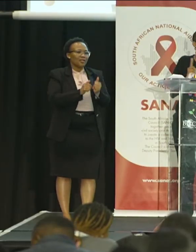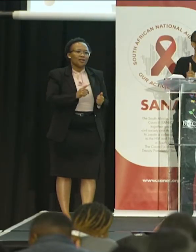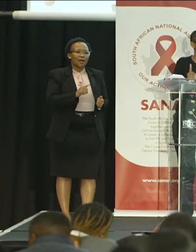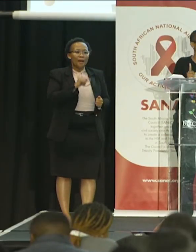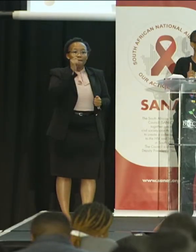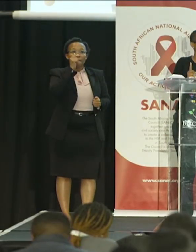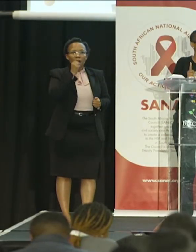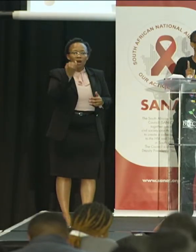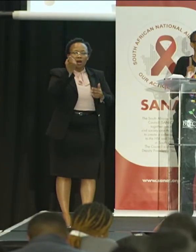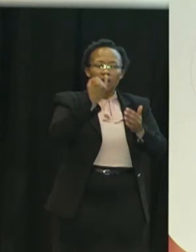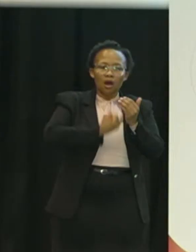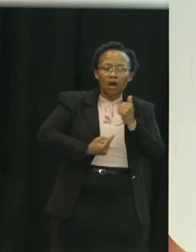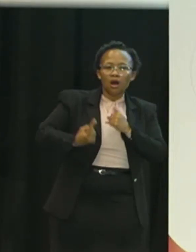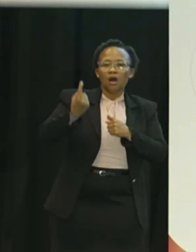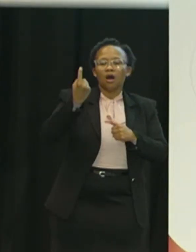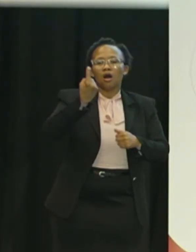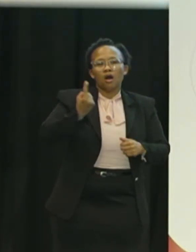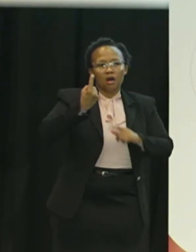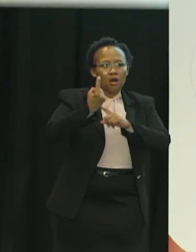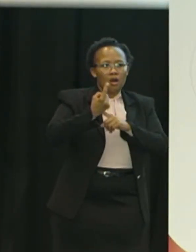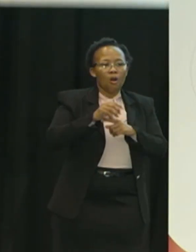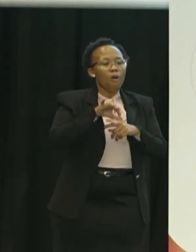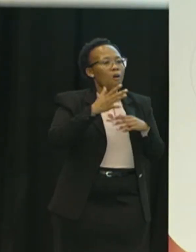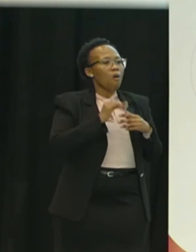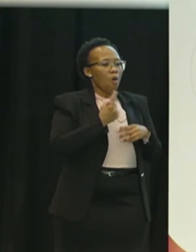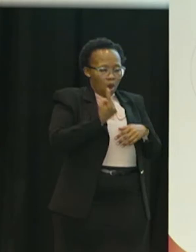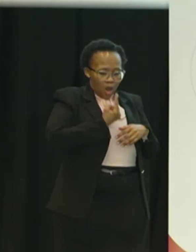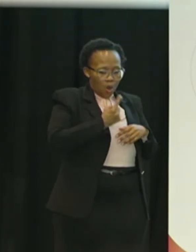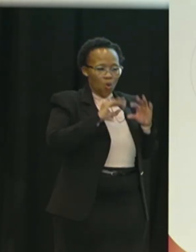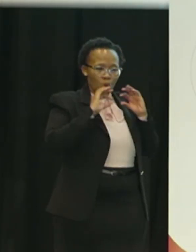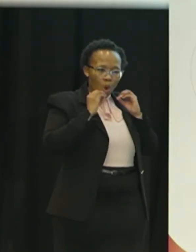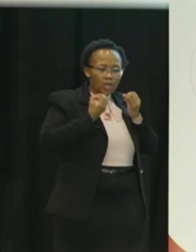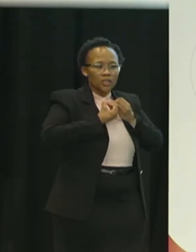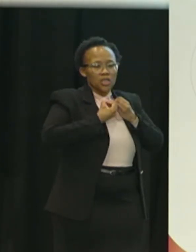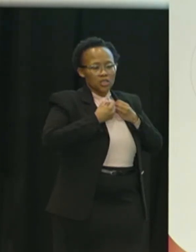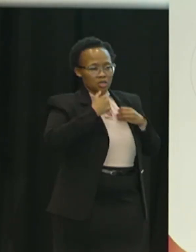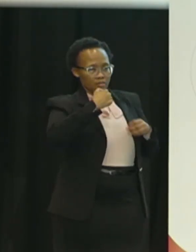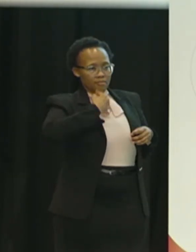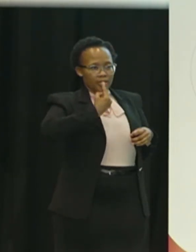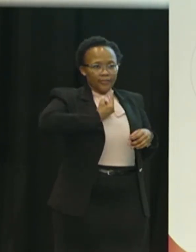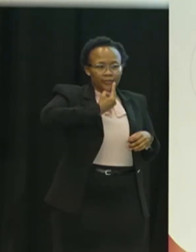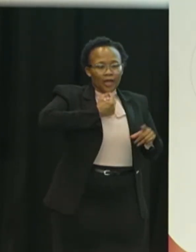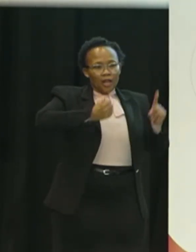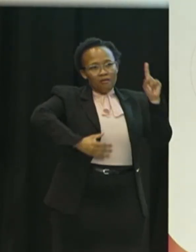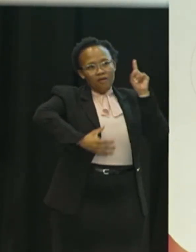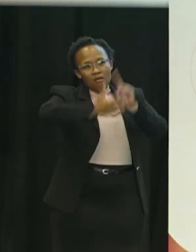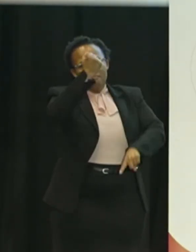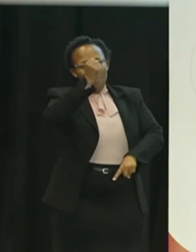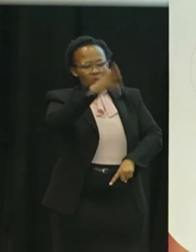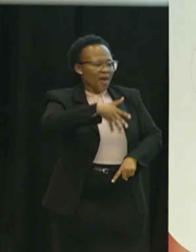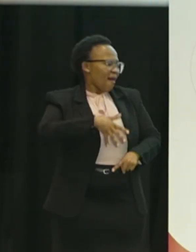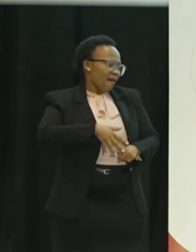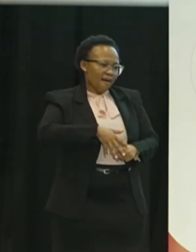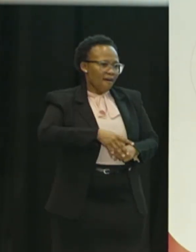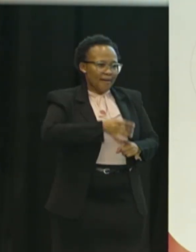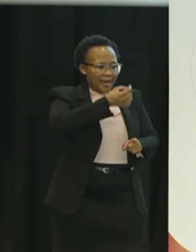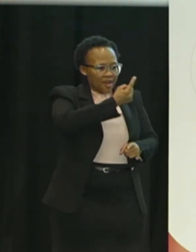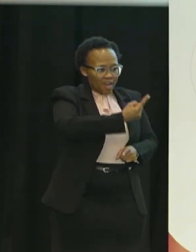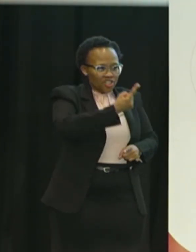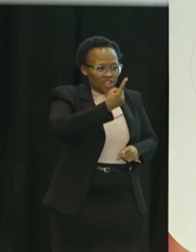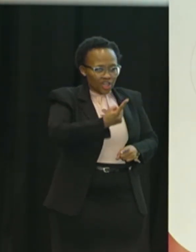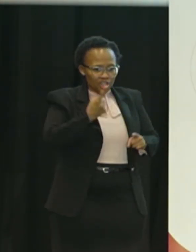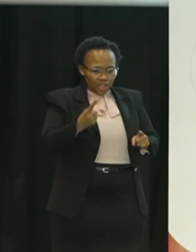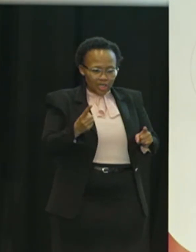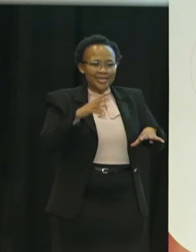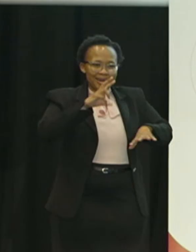one organization can win this battle by itself. We all need each other. We need each other as leaders. We need each